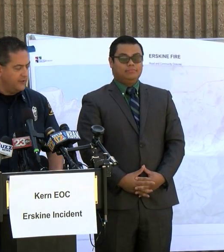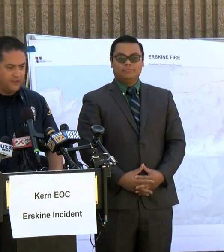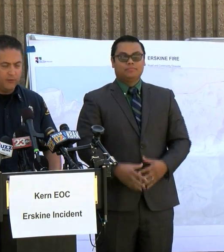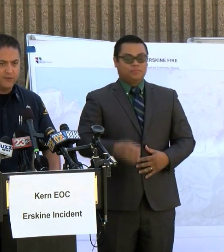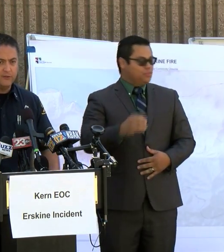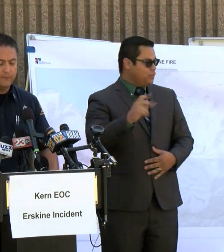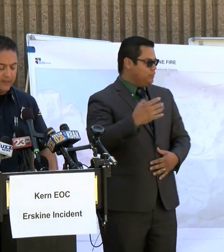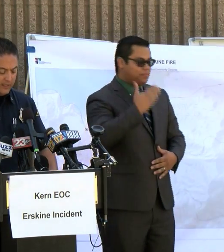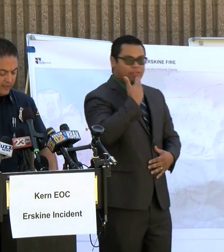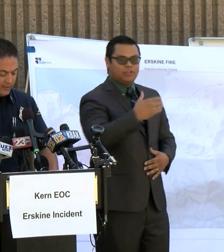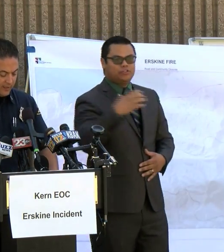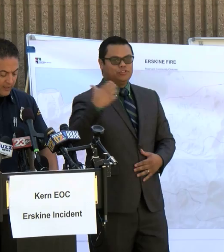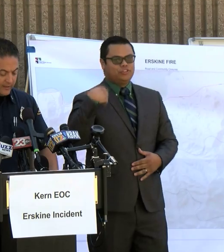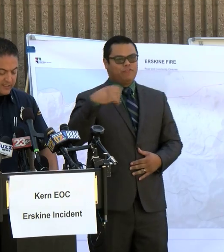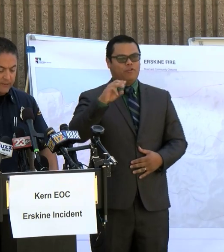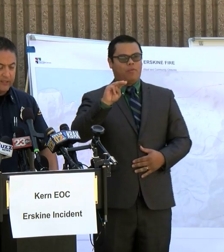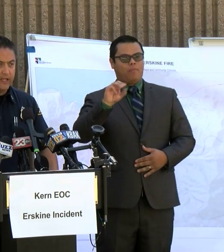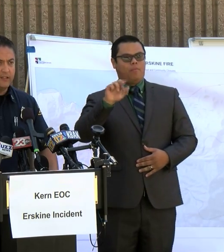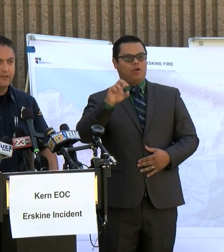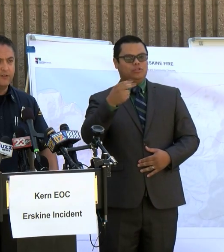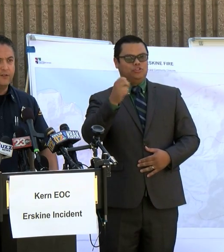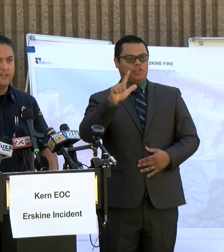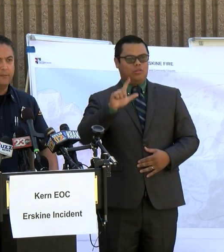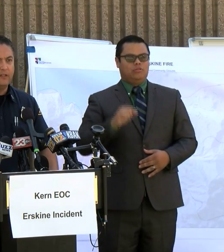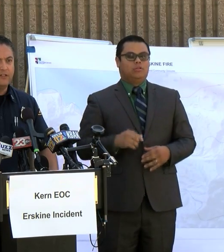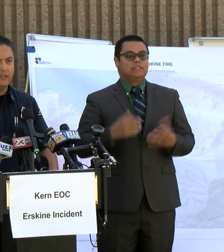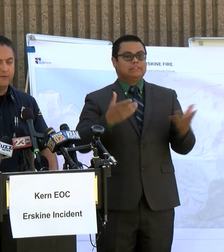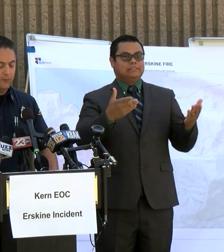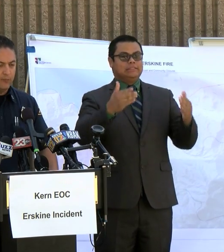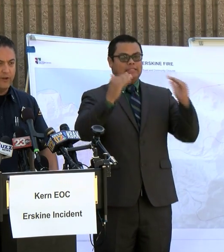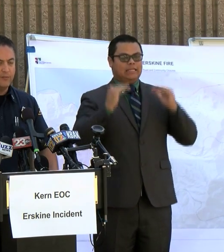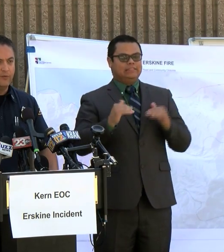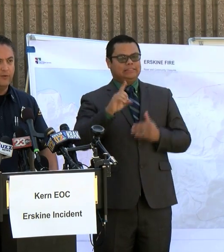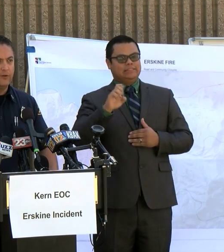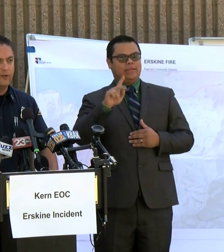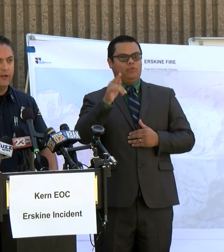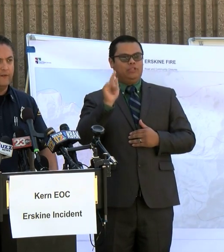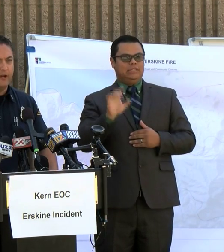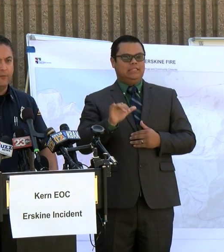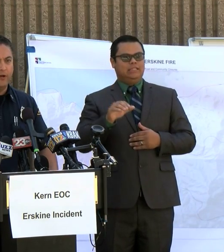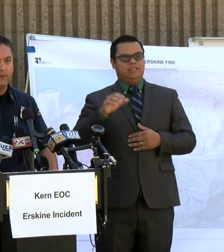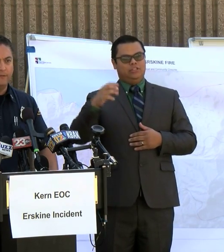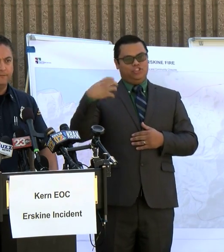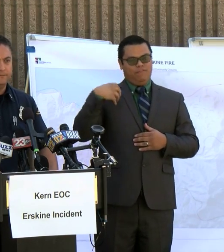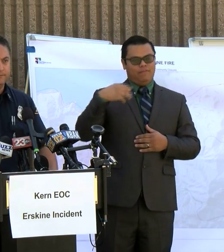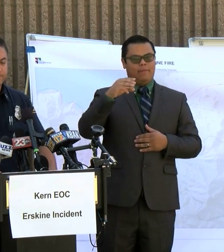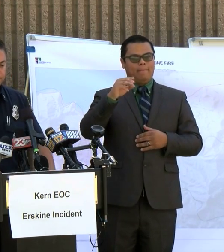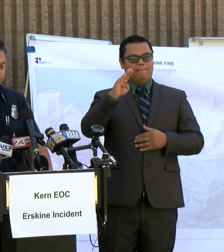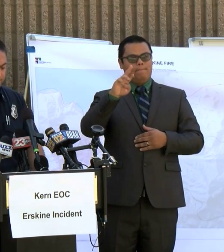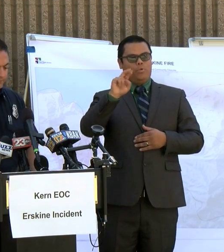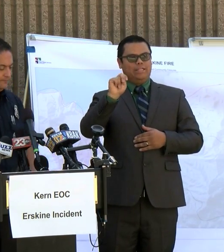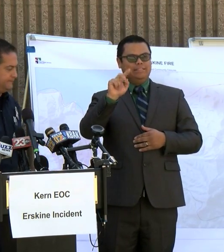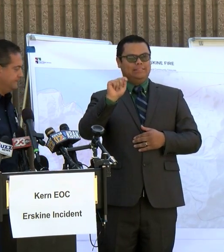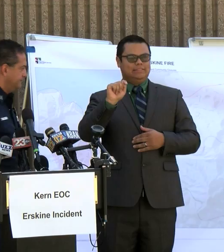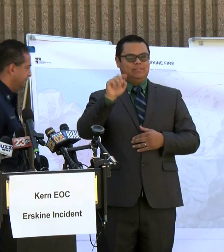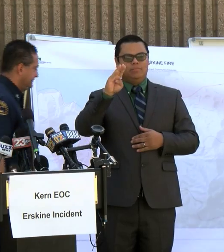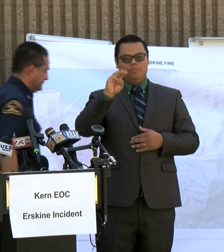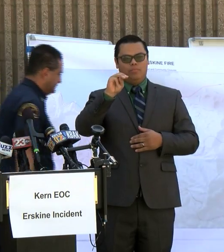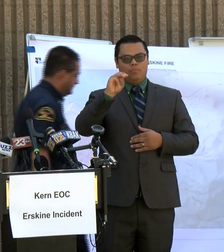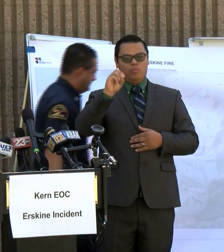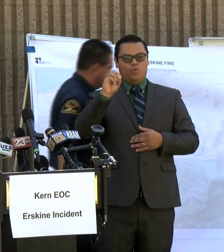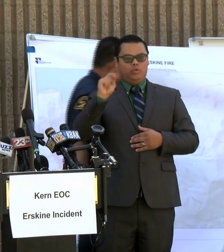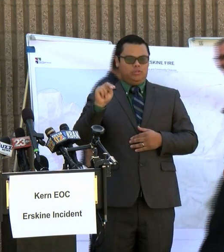Okay, thank you, Chief Marshall. Next up, I'd like to introduce Deputy Chief Brent Moon, Kern County Fire Department.